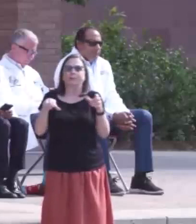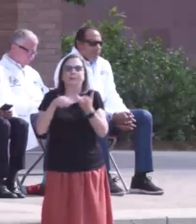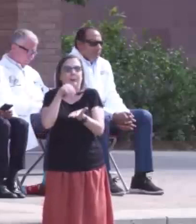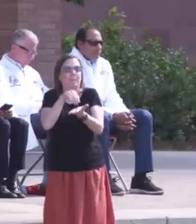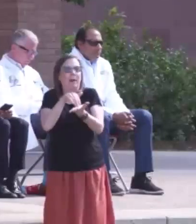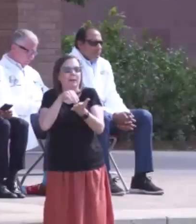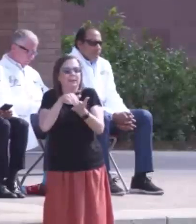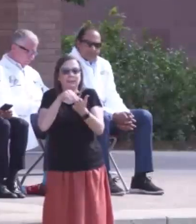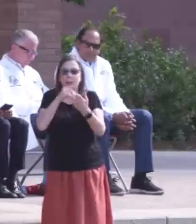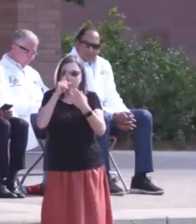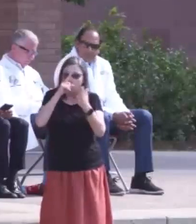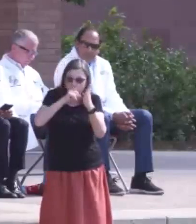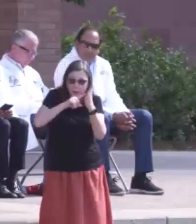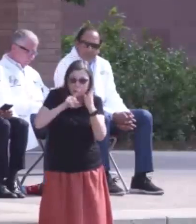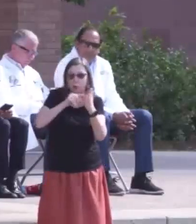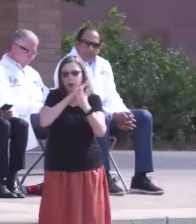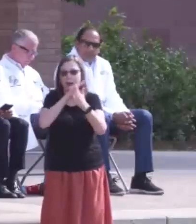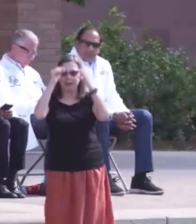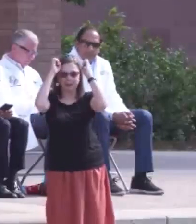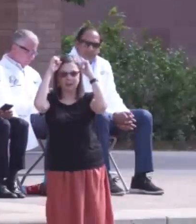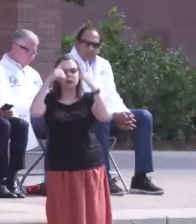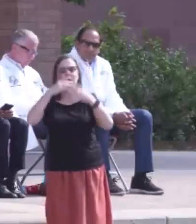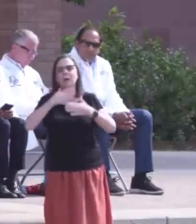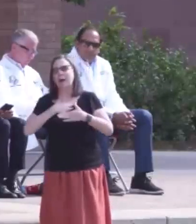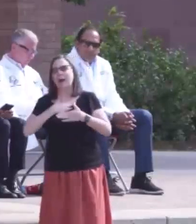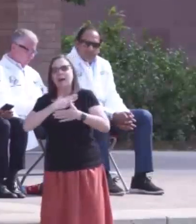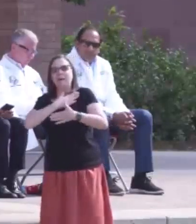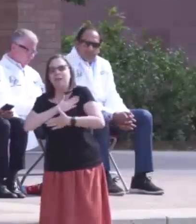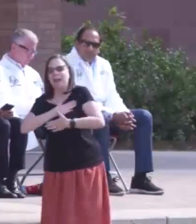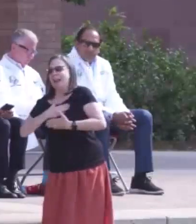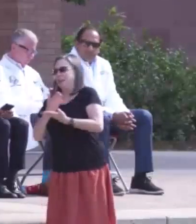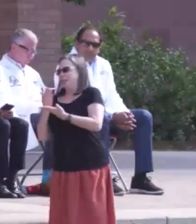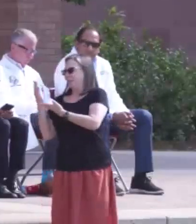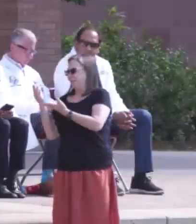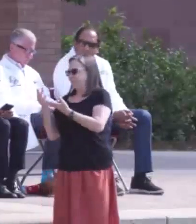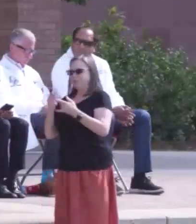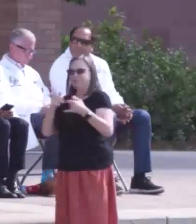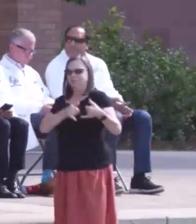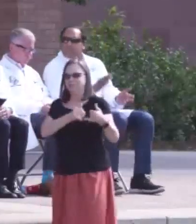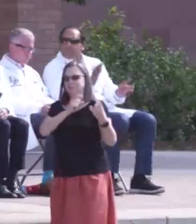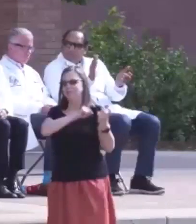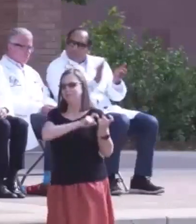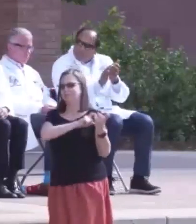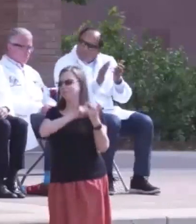and in education." So it's my pleasure to present Dr. Matt Wynia with this award.